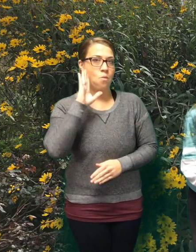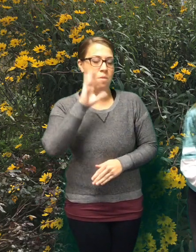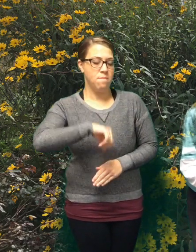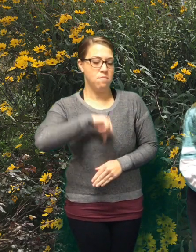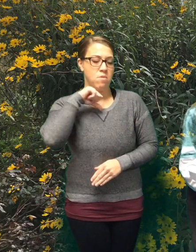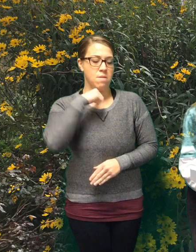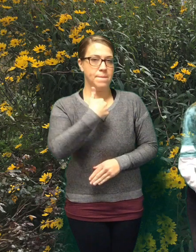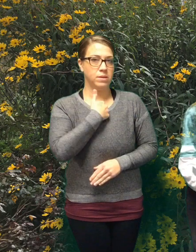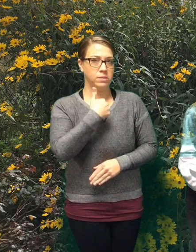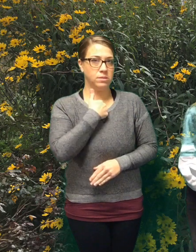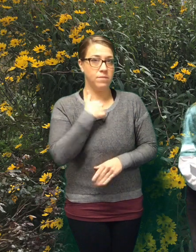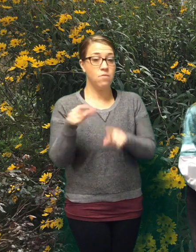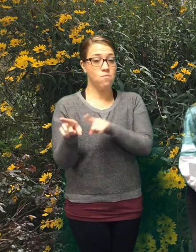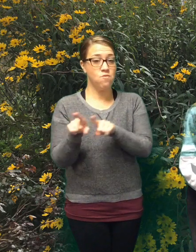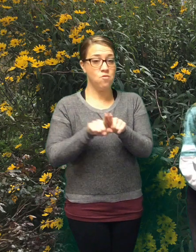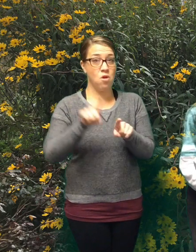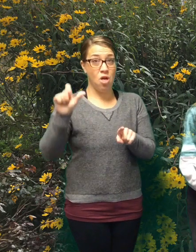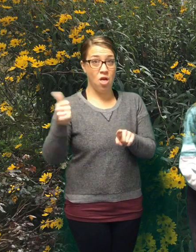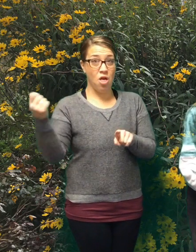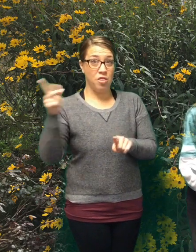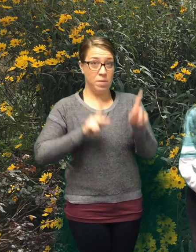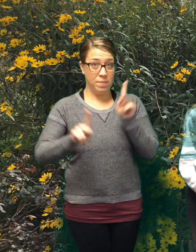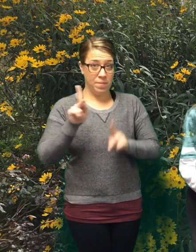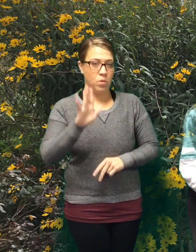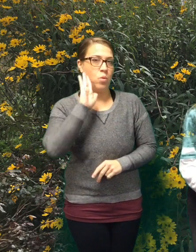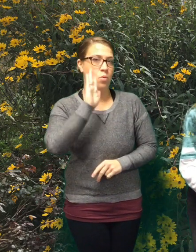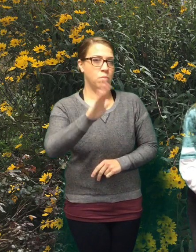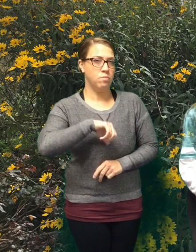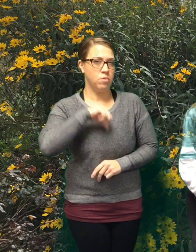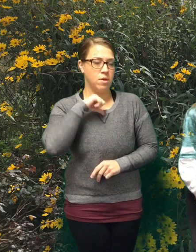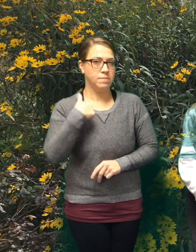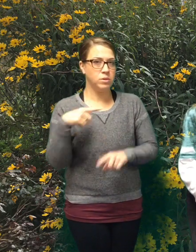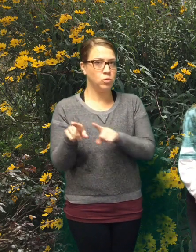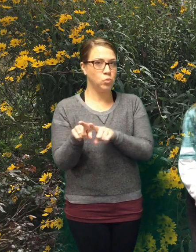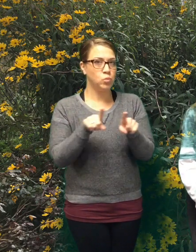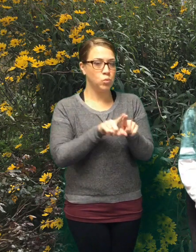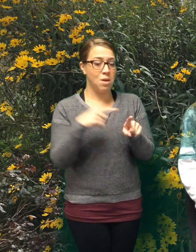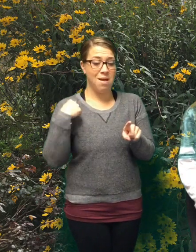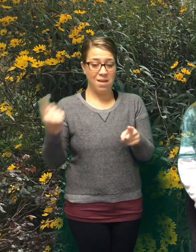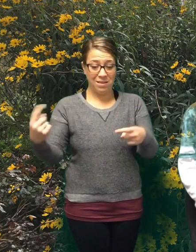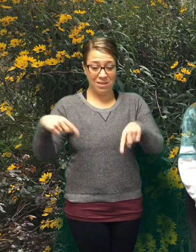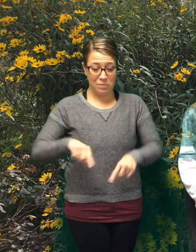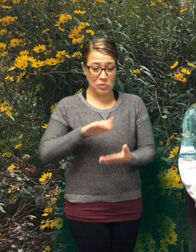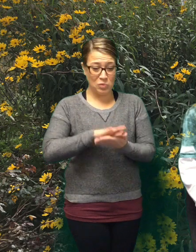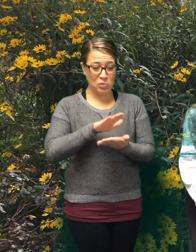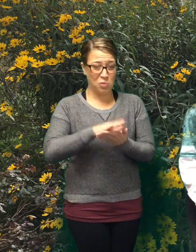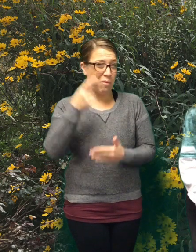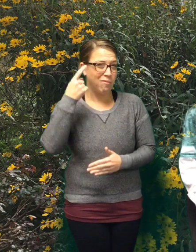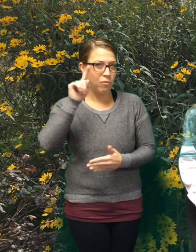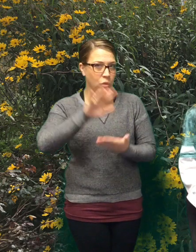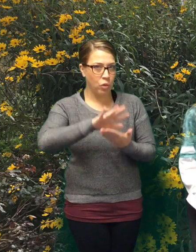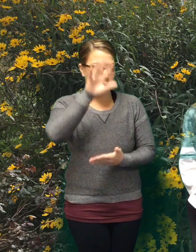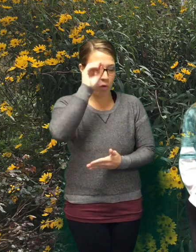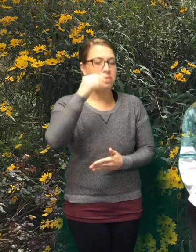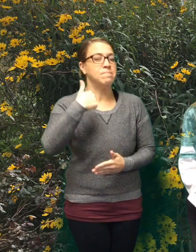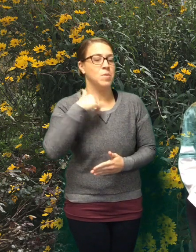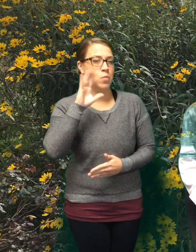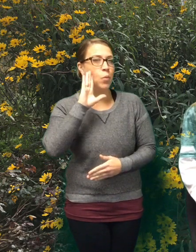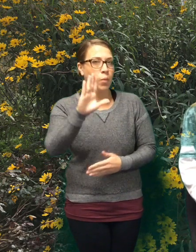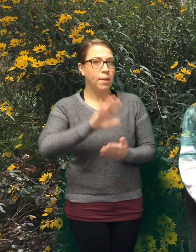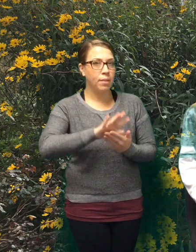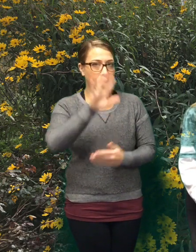of myself, and others will be proud of me too. I came to school to learn, and I will learn,